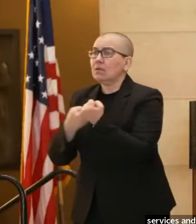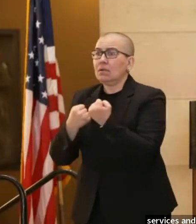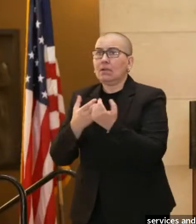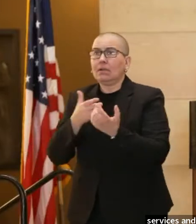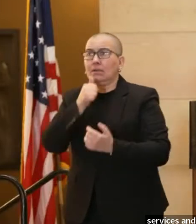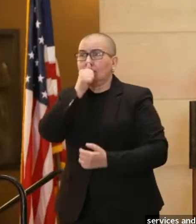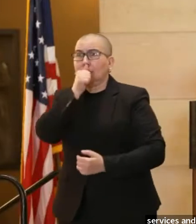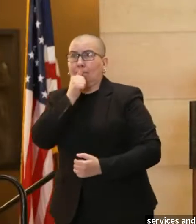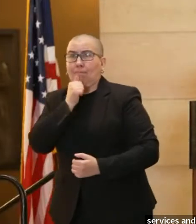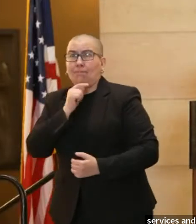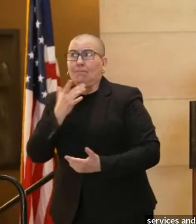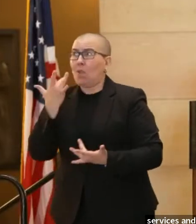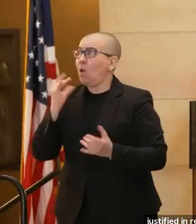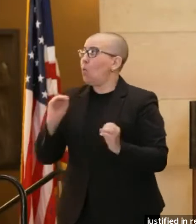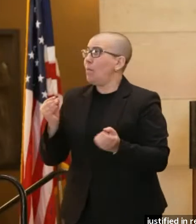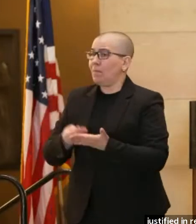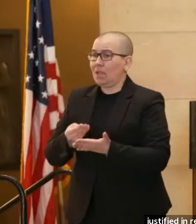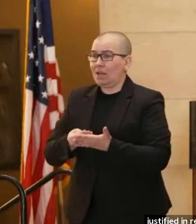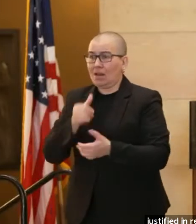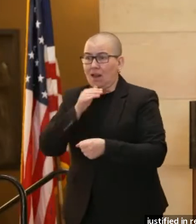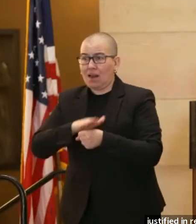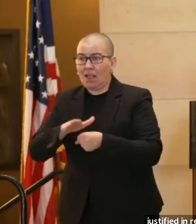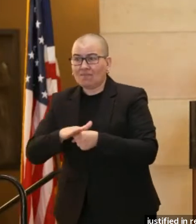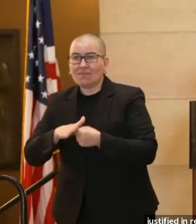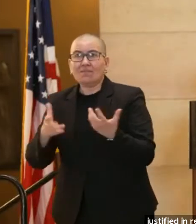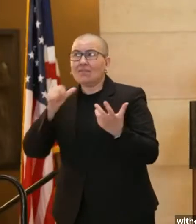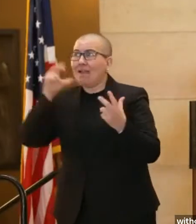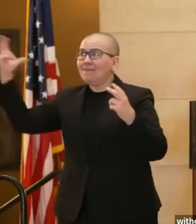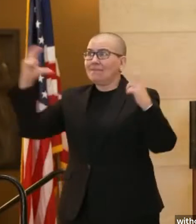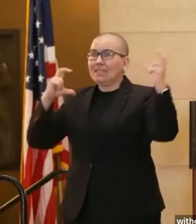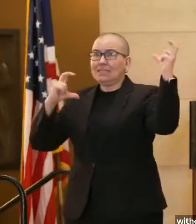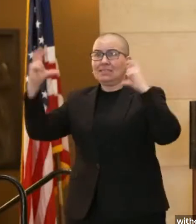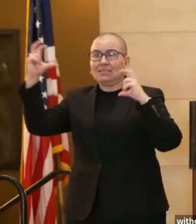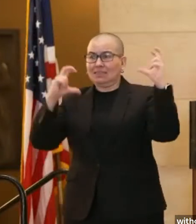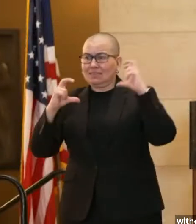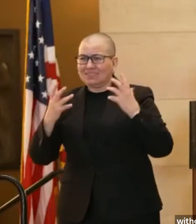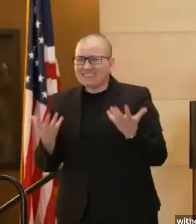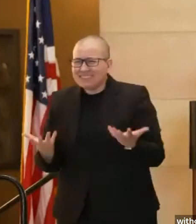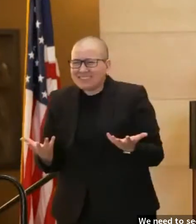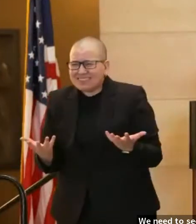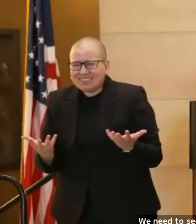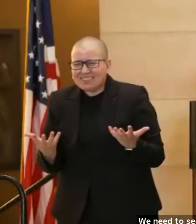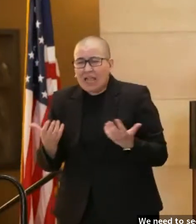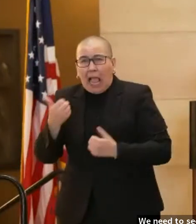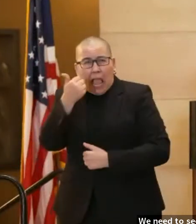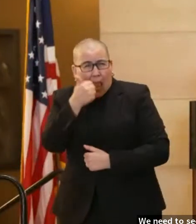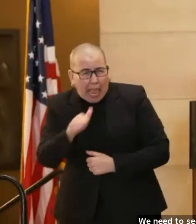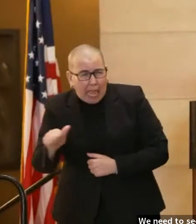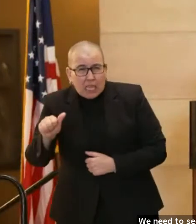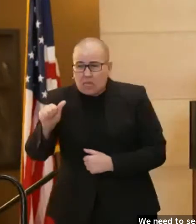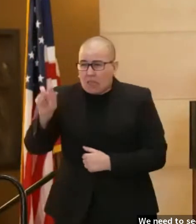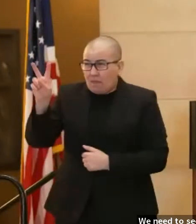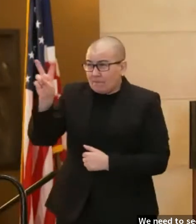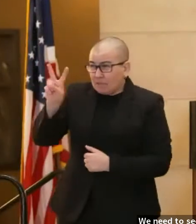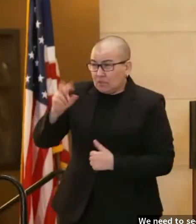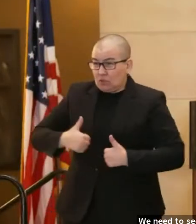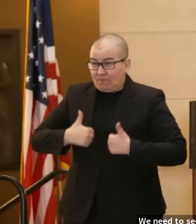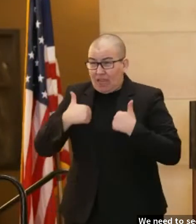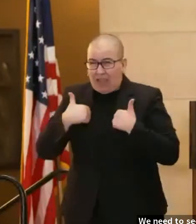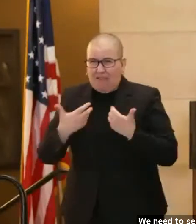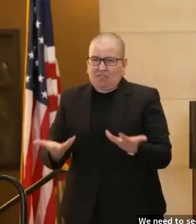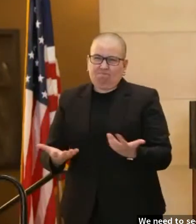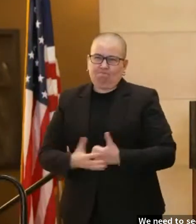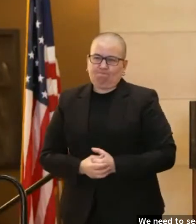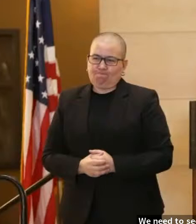or we need to see this as a lack of investment. For any victim survivor to have to go without is not only